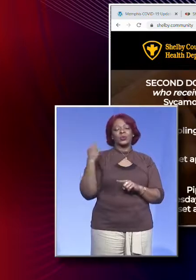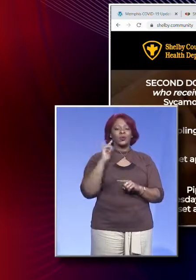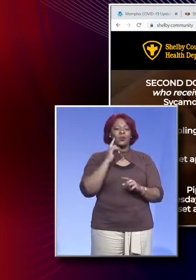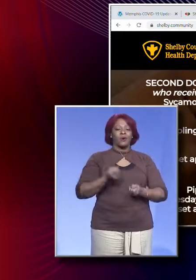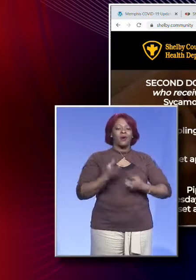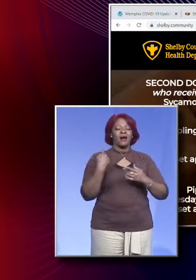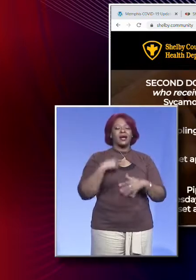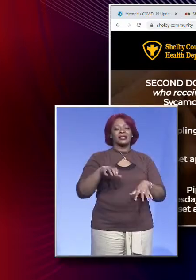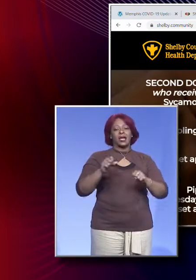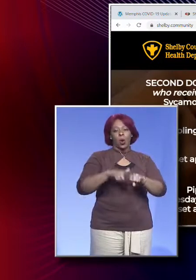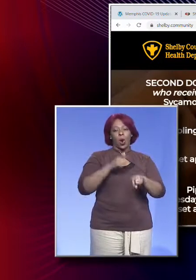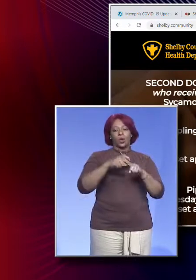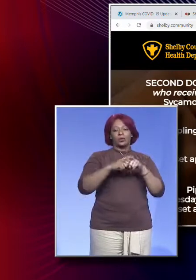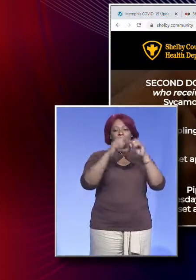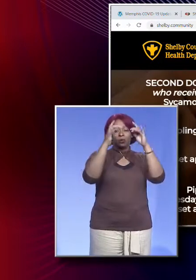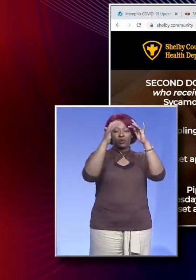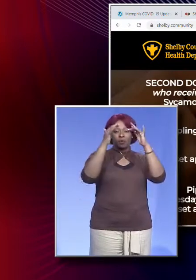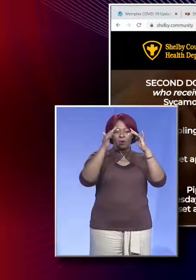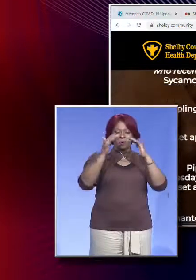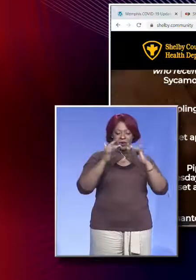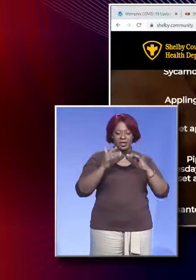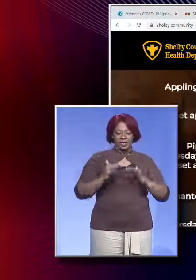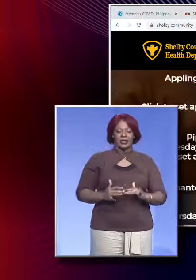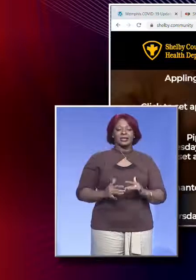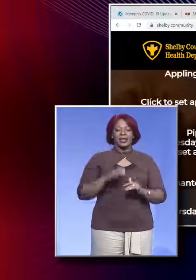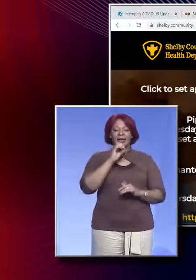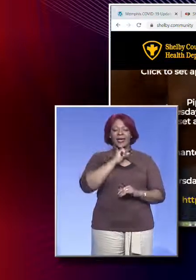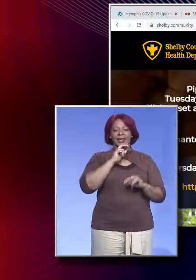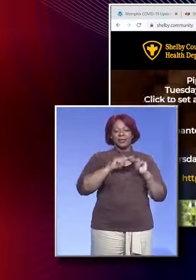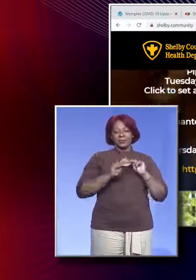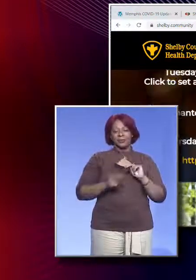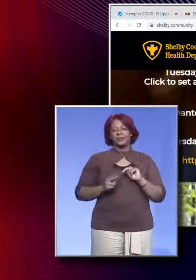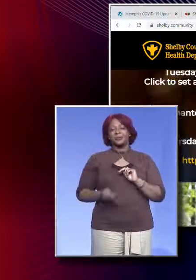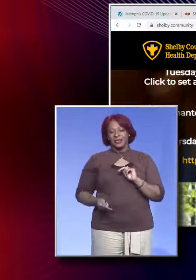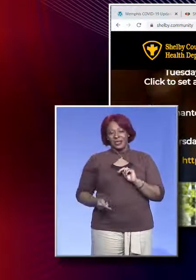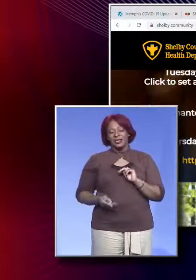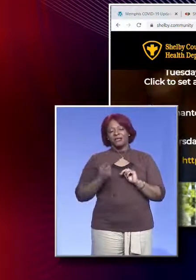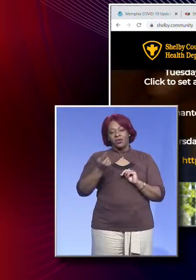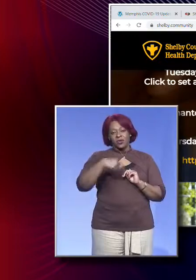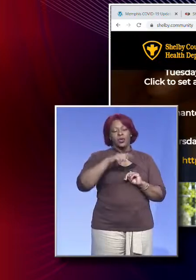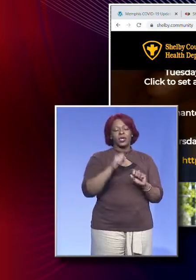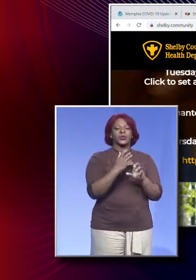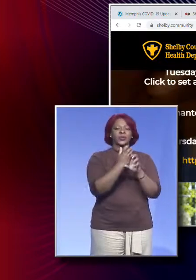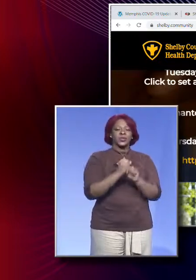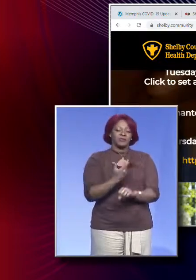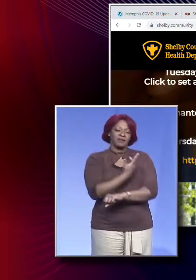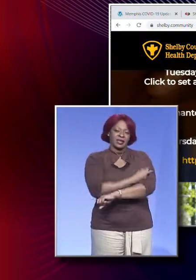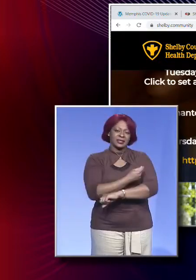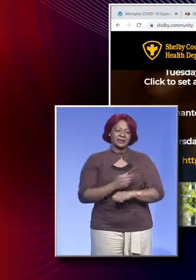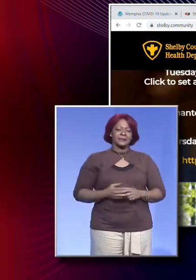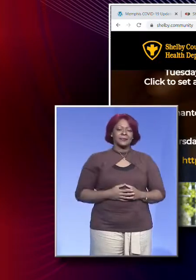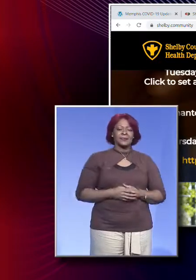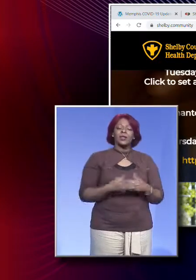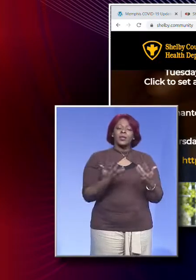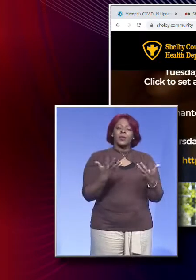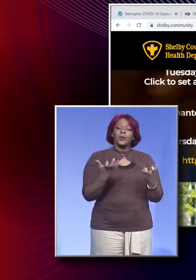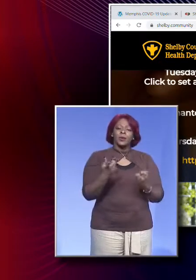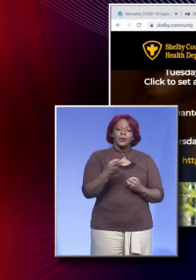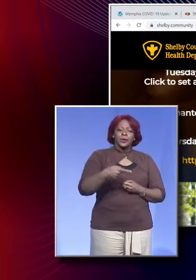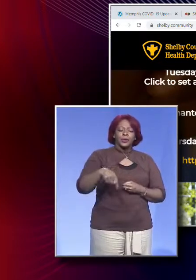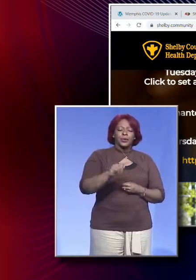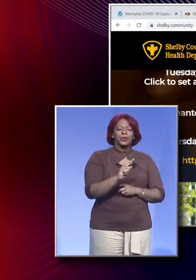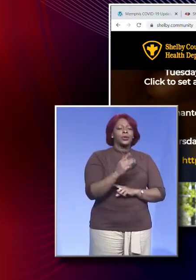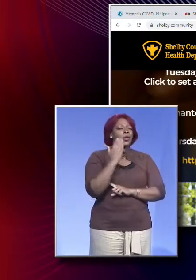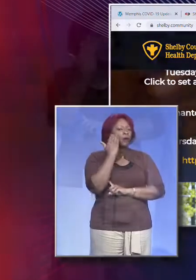us to take a little bit longer to get to dropping the age limit for those who can receive the vaccine. I want you to